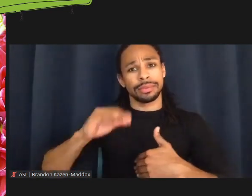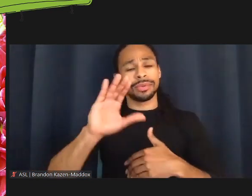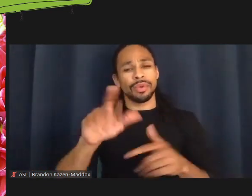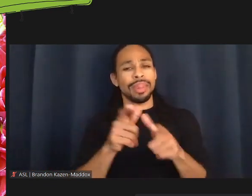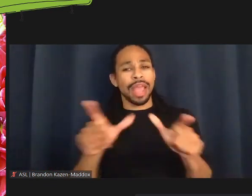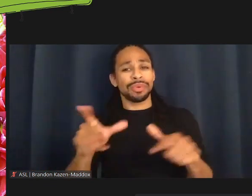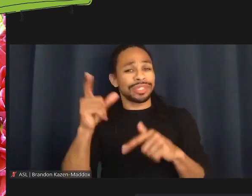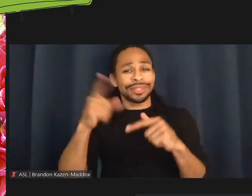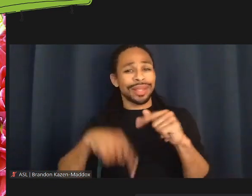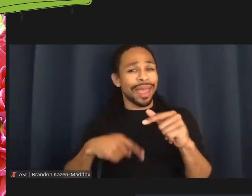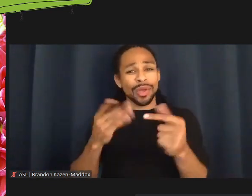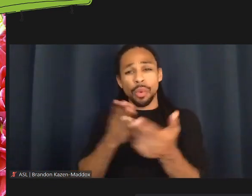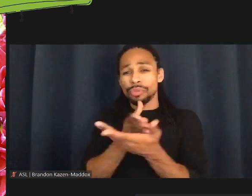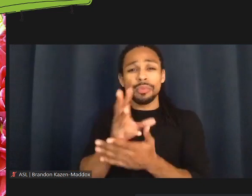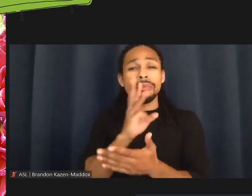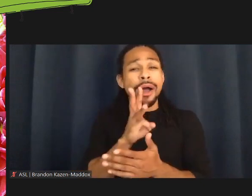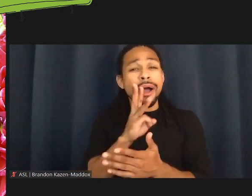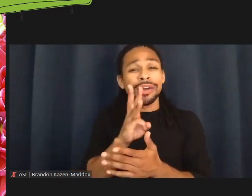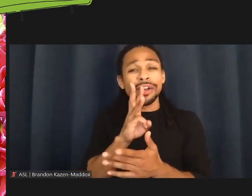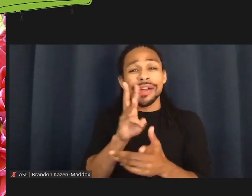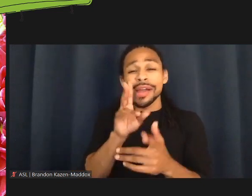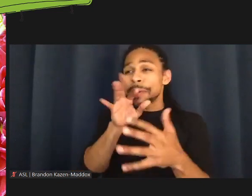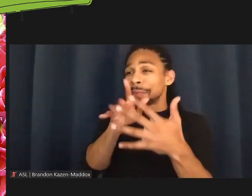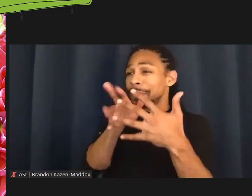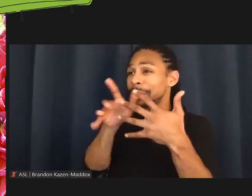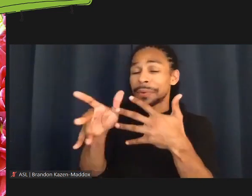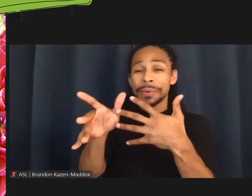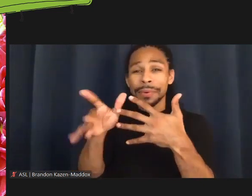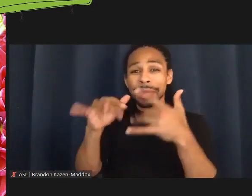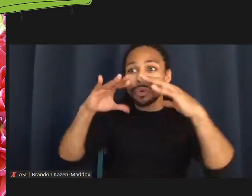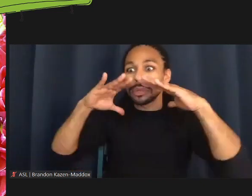water, its yield lost.